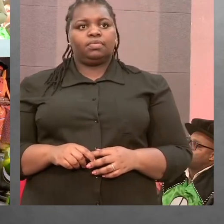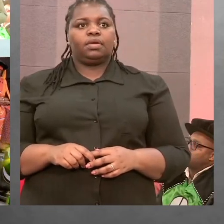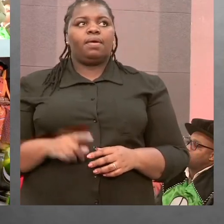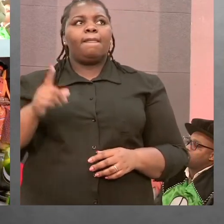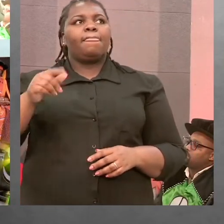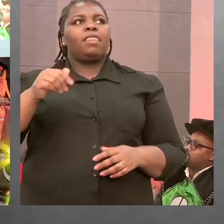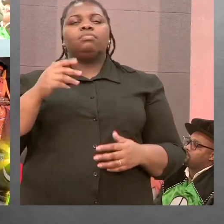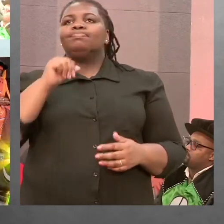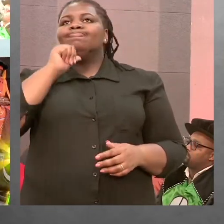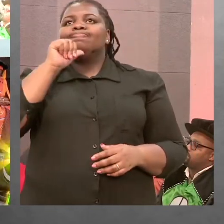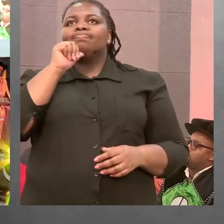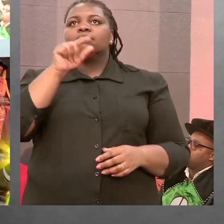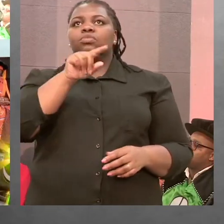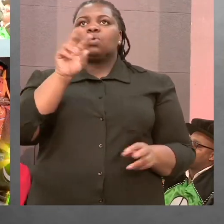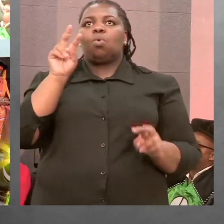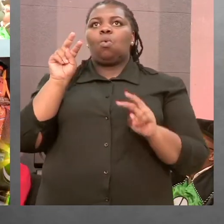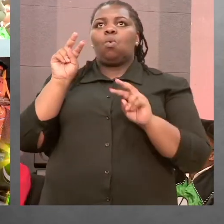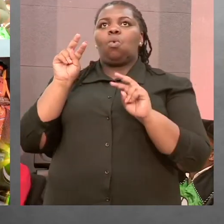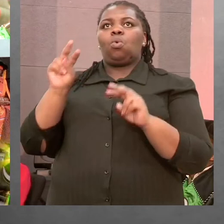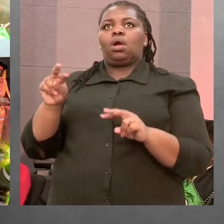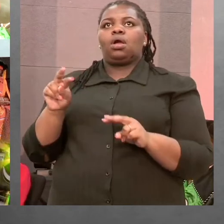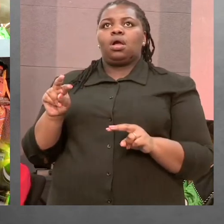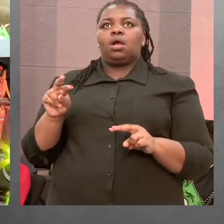Whether you look in terms of the